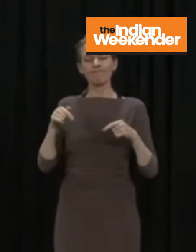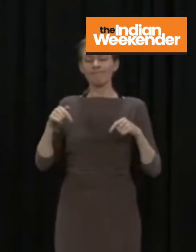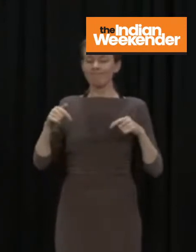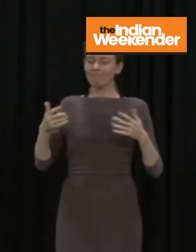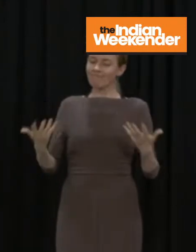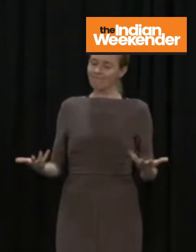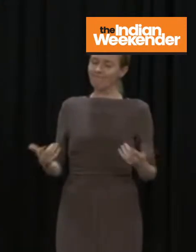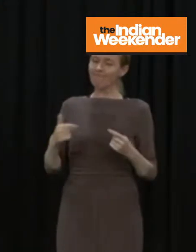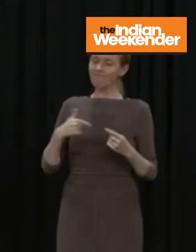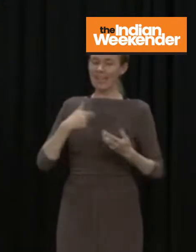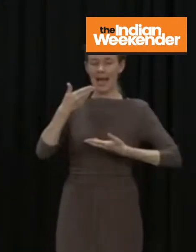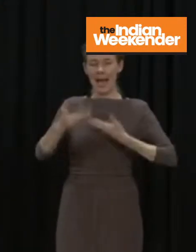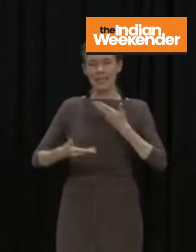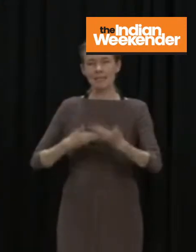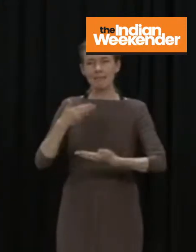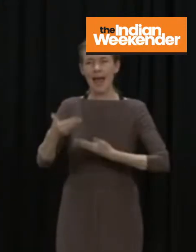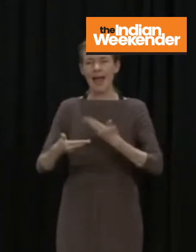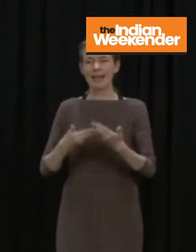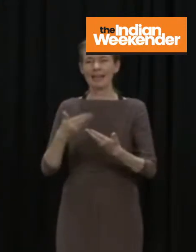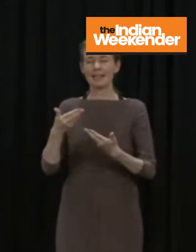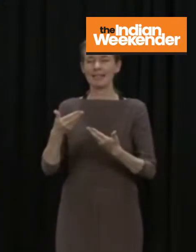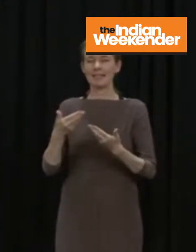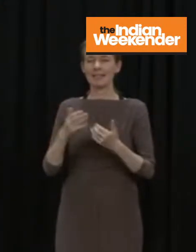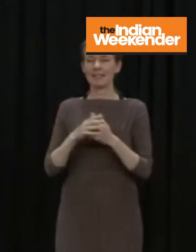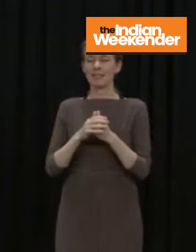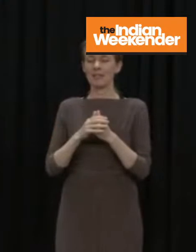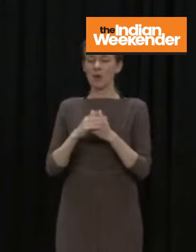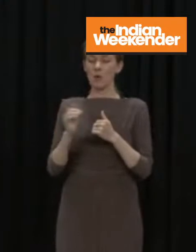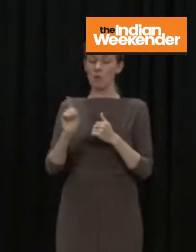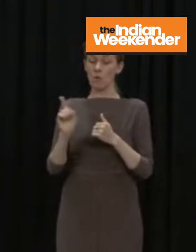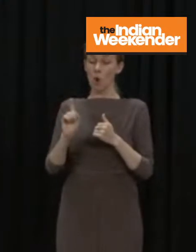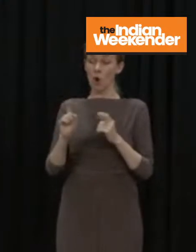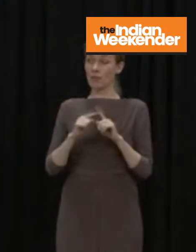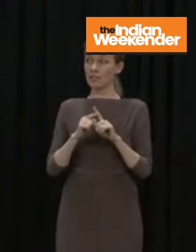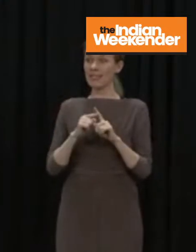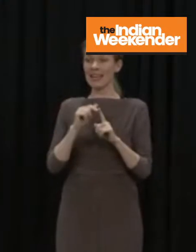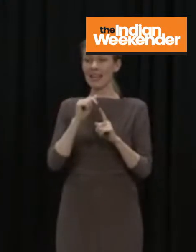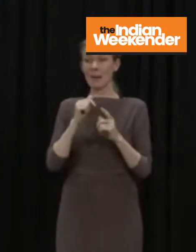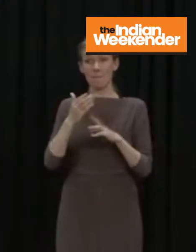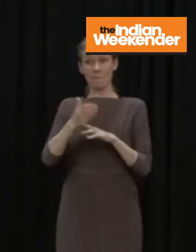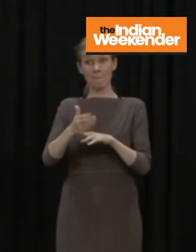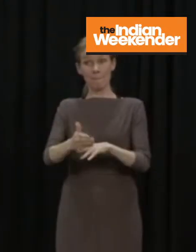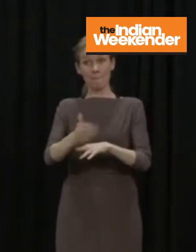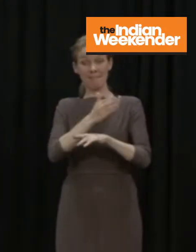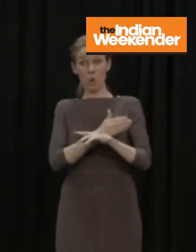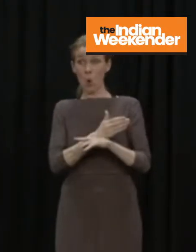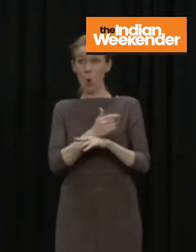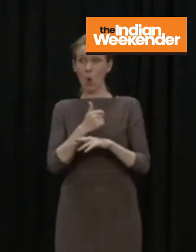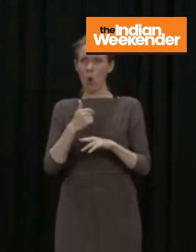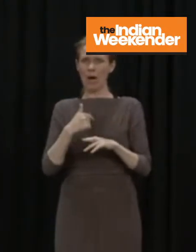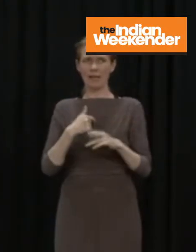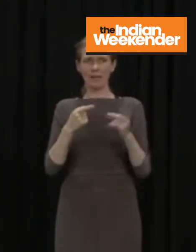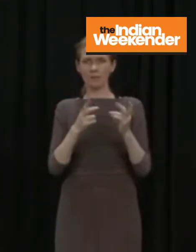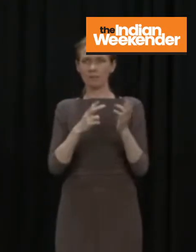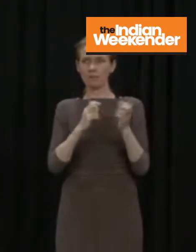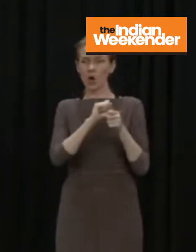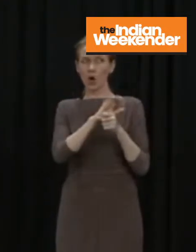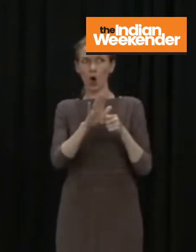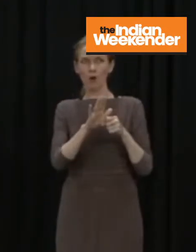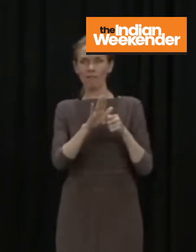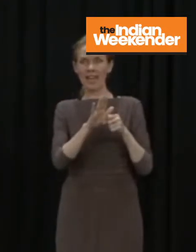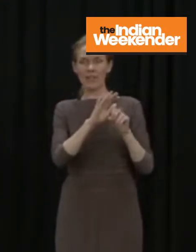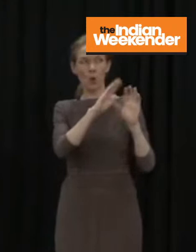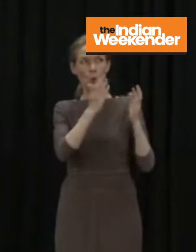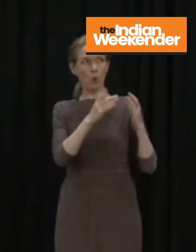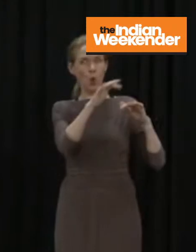the idea that there is such a high risk attached to missing one single case. So one of the things we want to do is